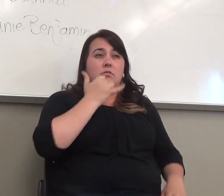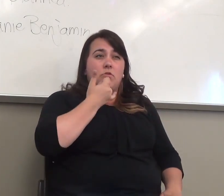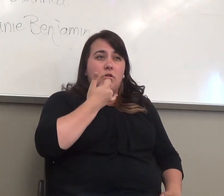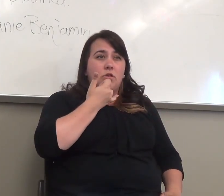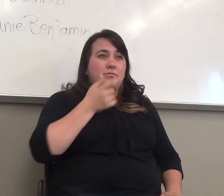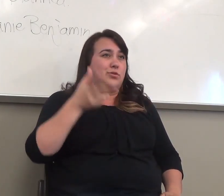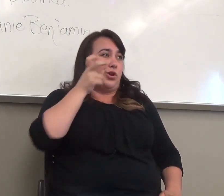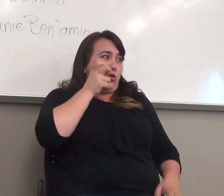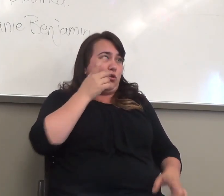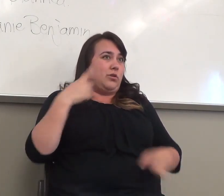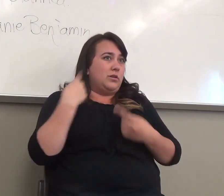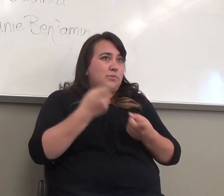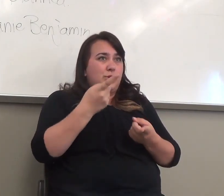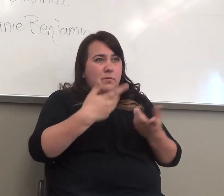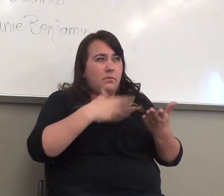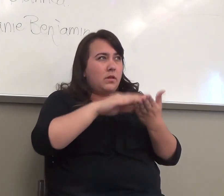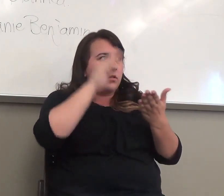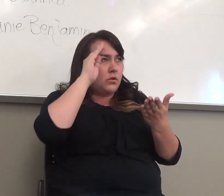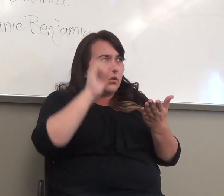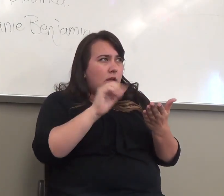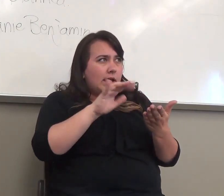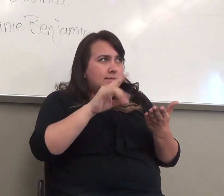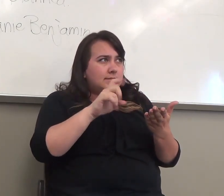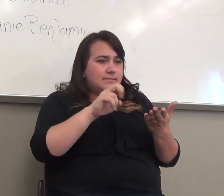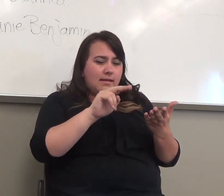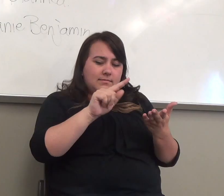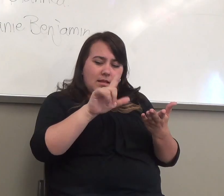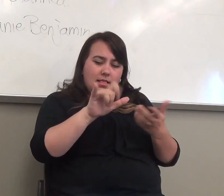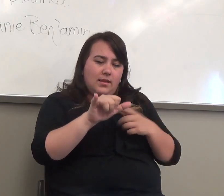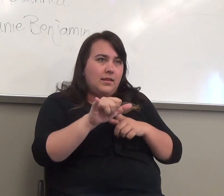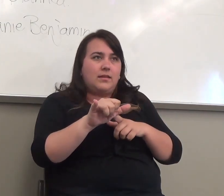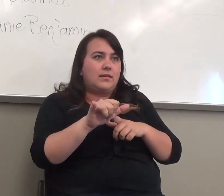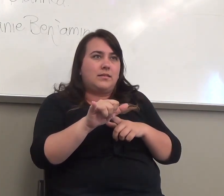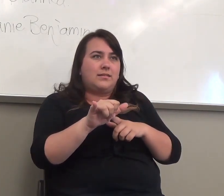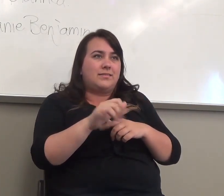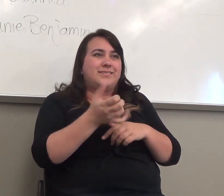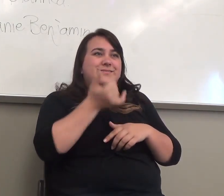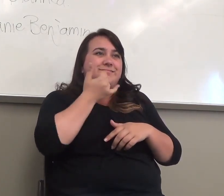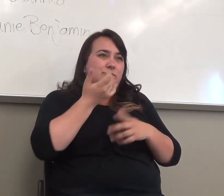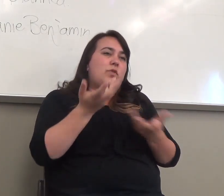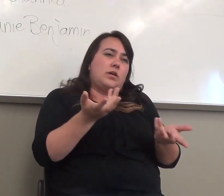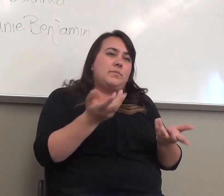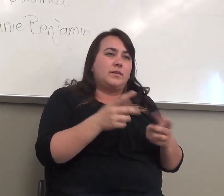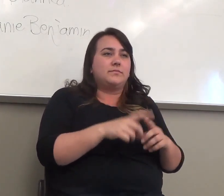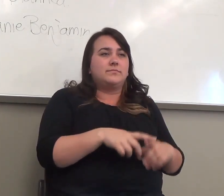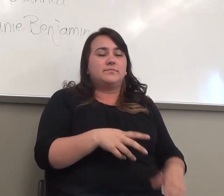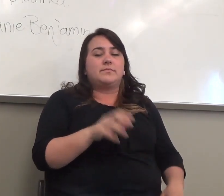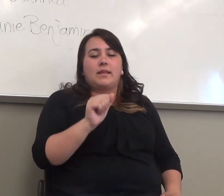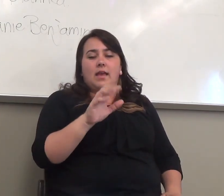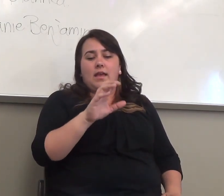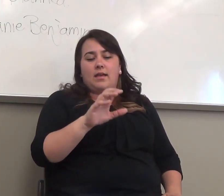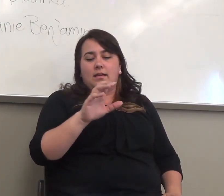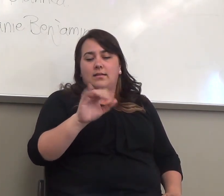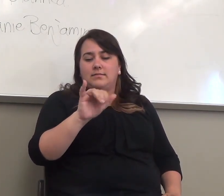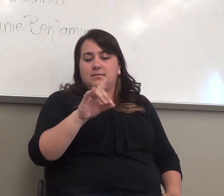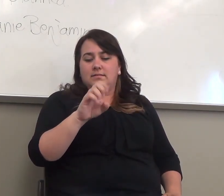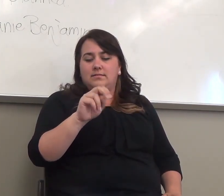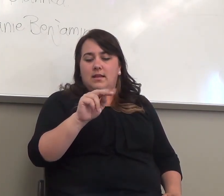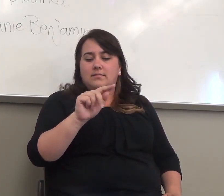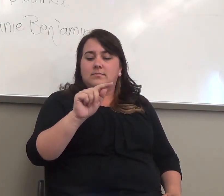it. So it affects her too, okay? So yeah, just be careful. Some of these words that